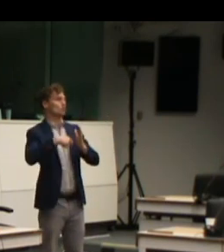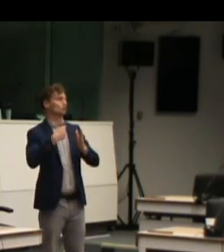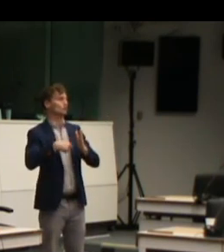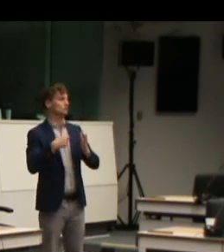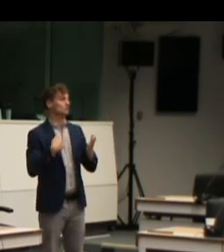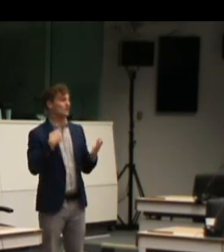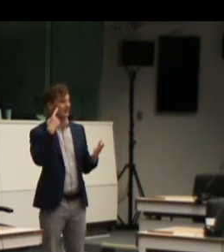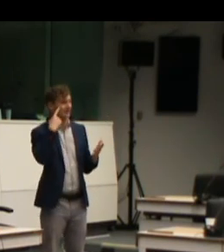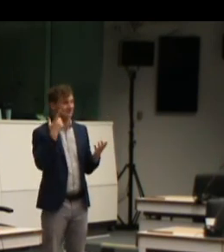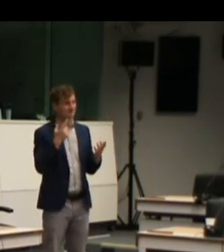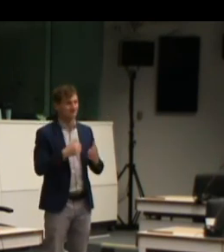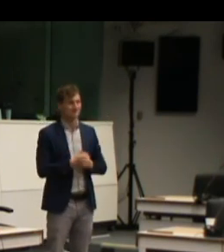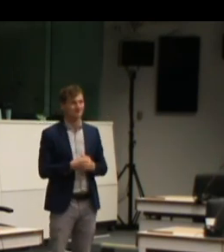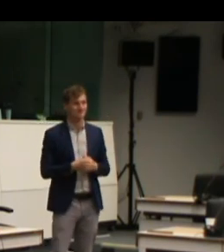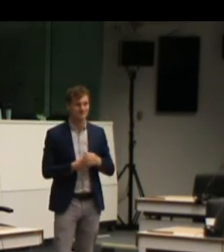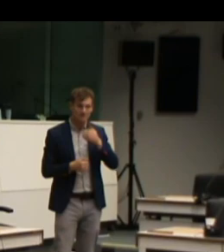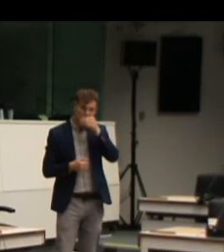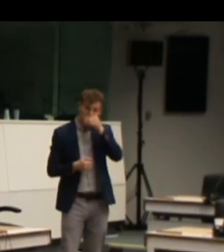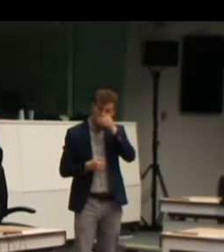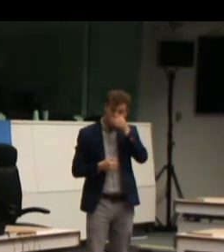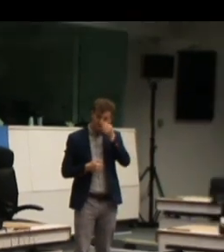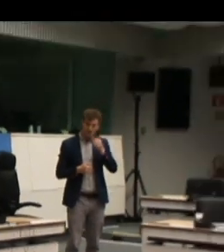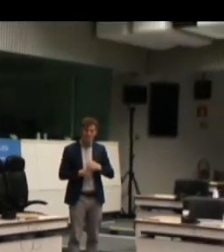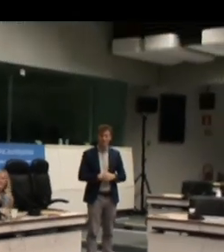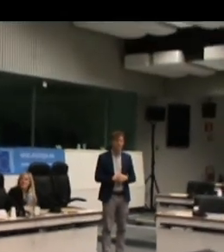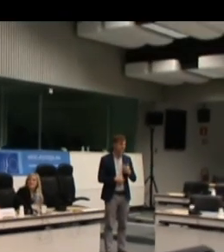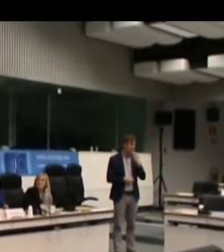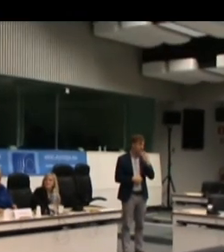go. Okay. Too much detail up here. Thanks, Dan.